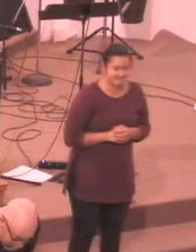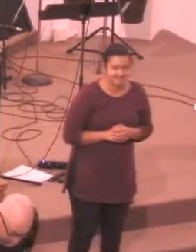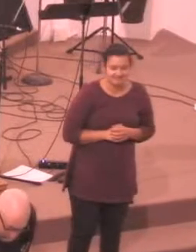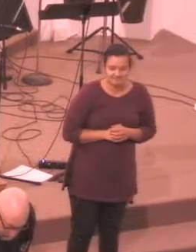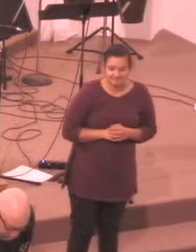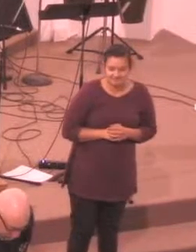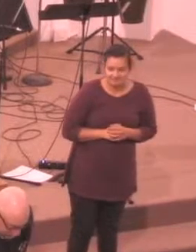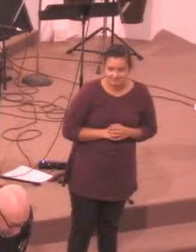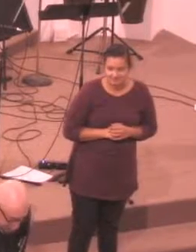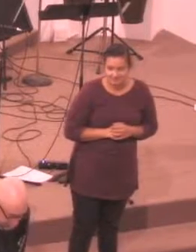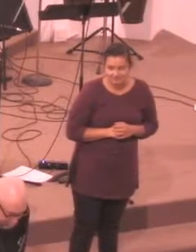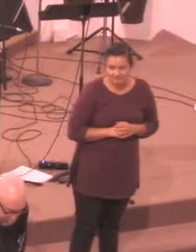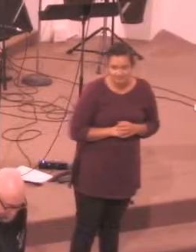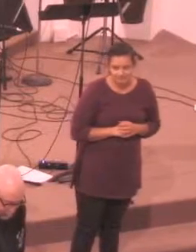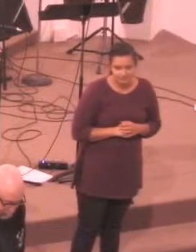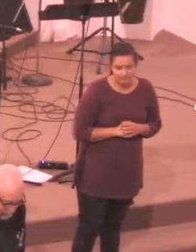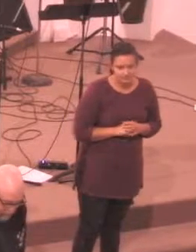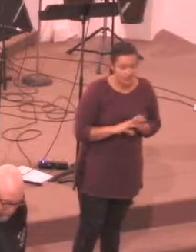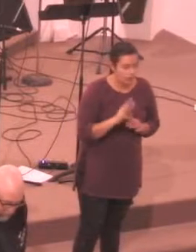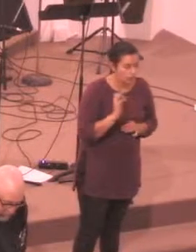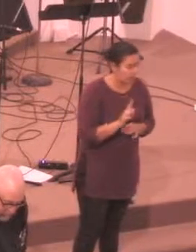Well,